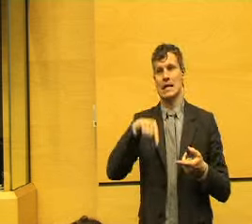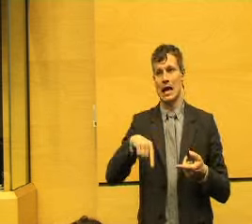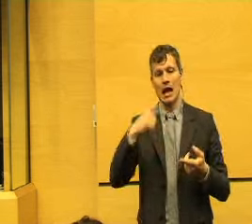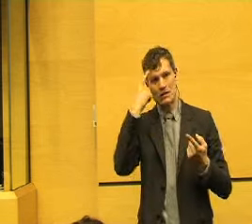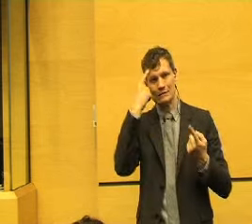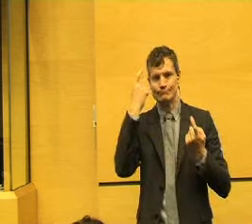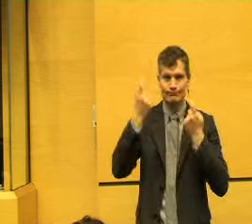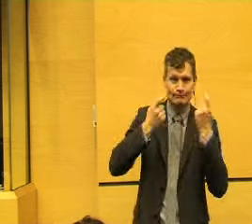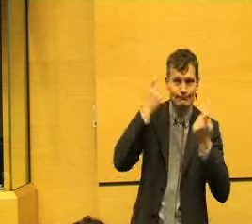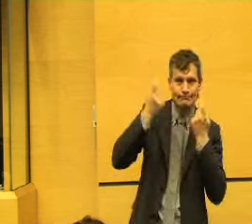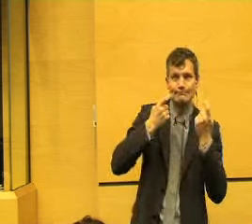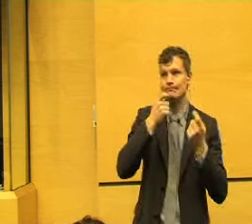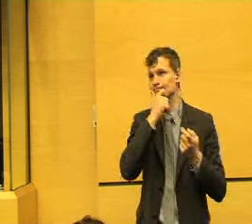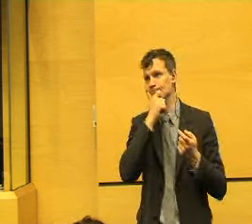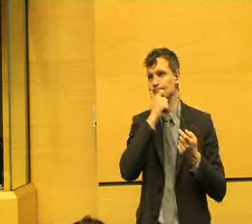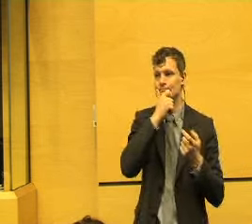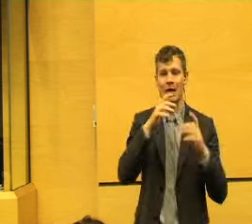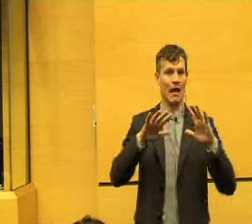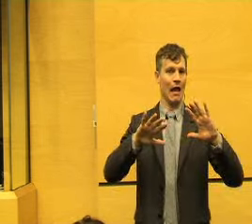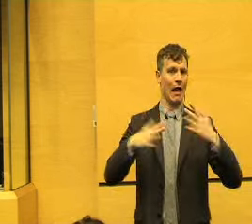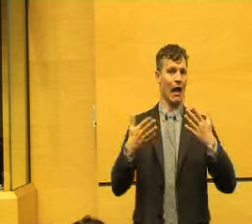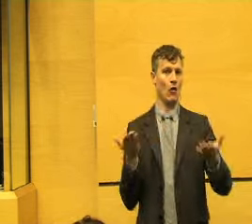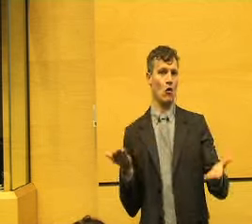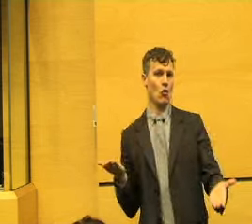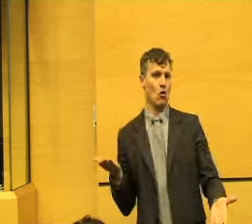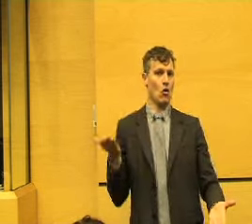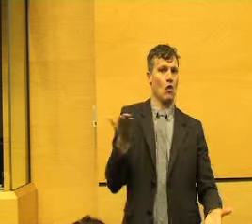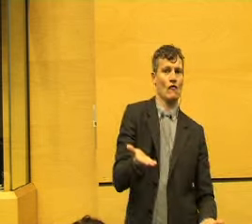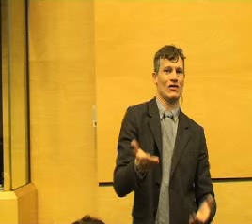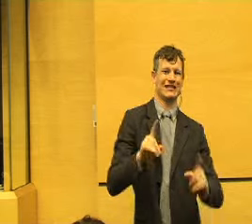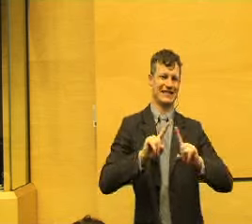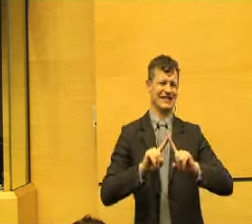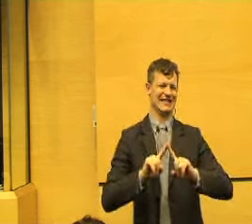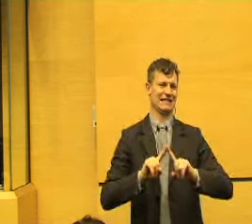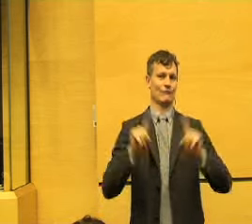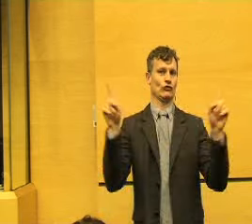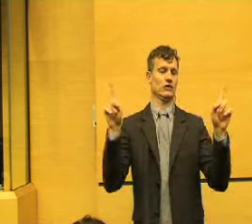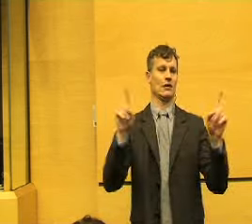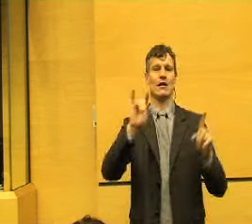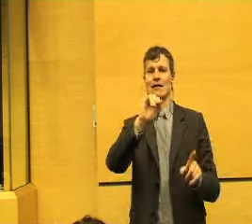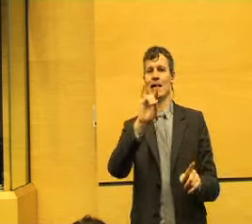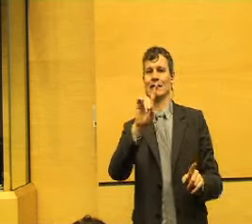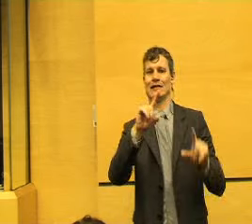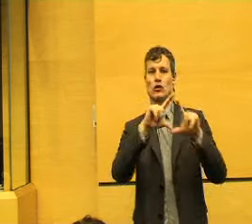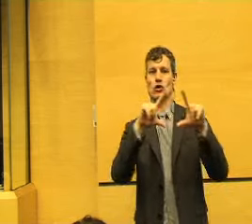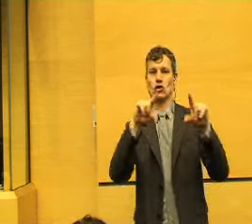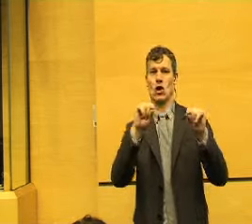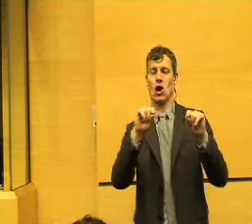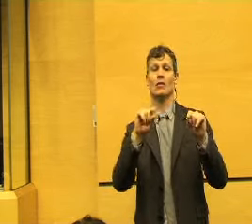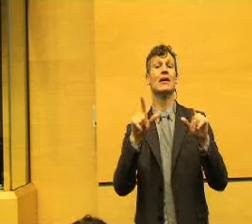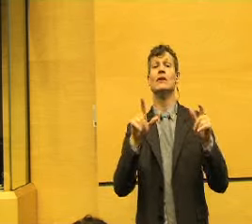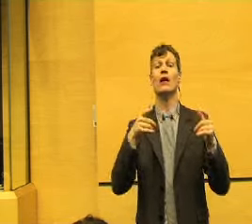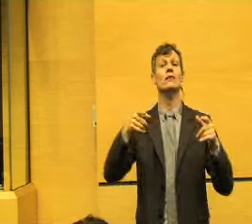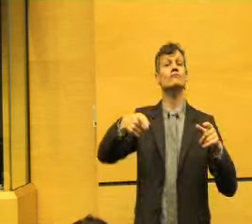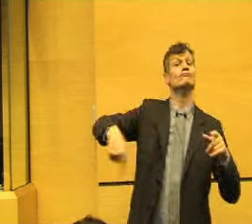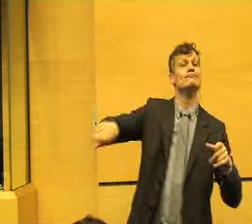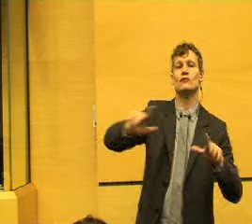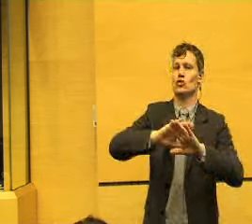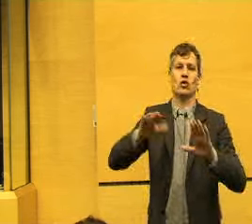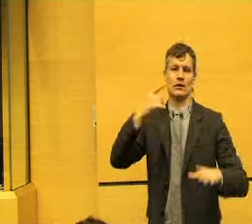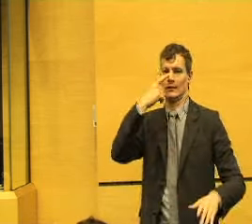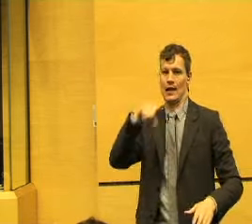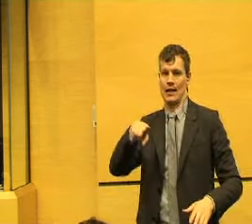the plan to offer another type of disability ID card for non-Thai citizens. The